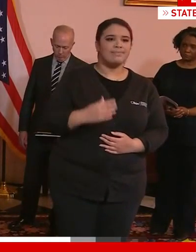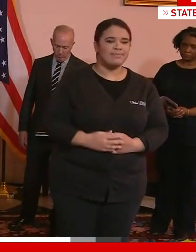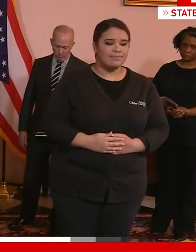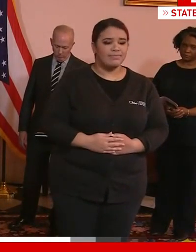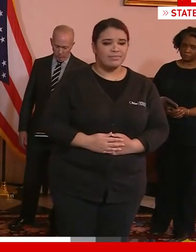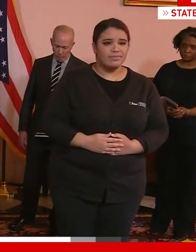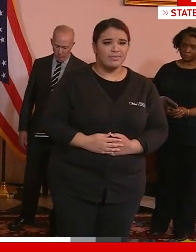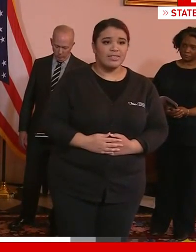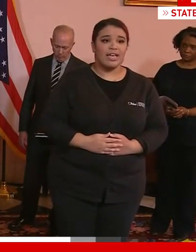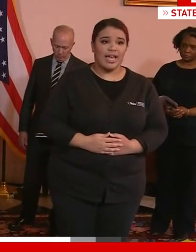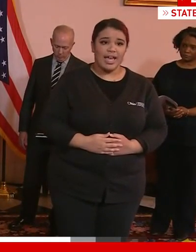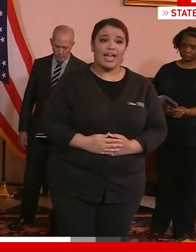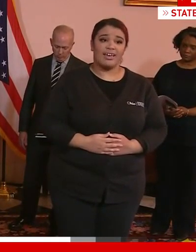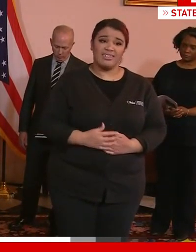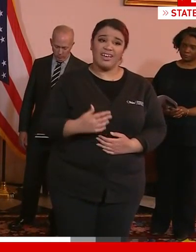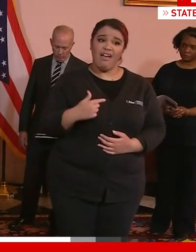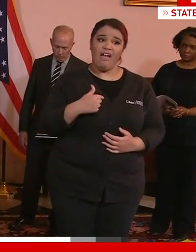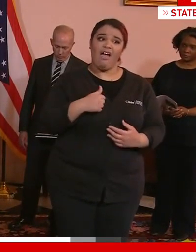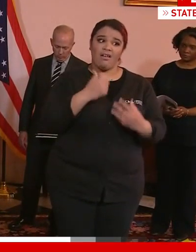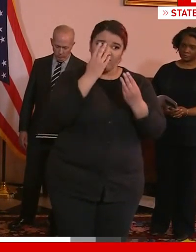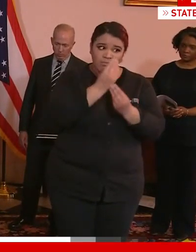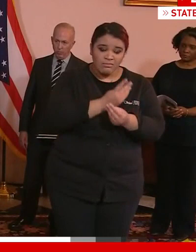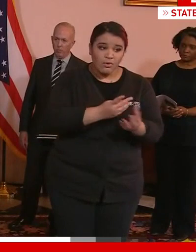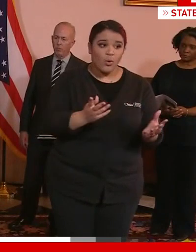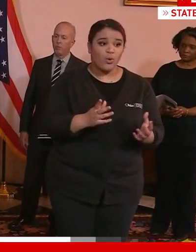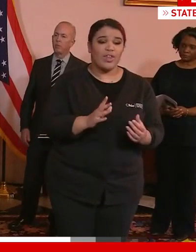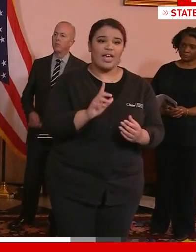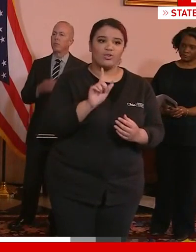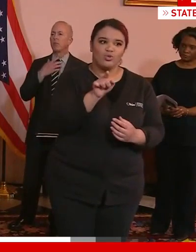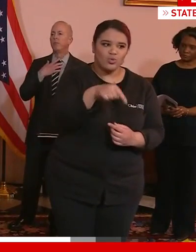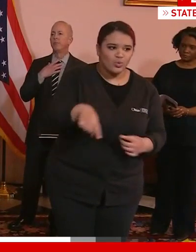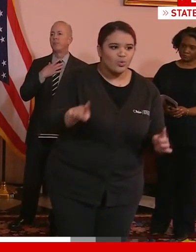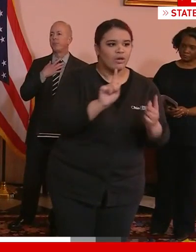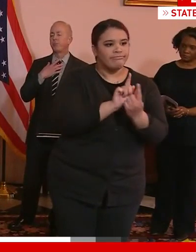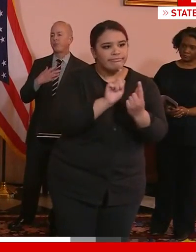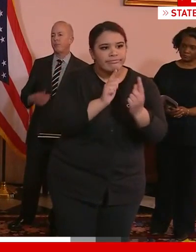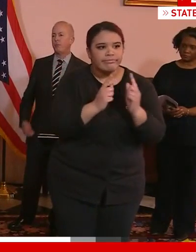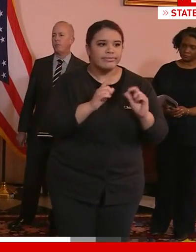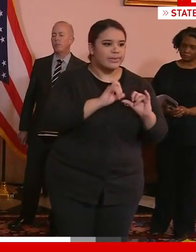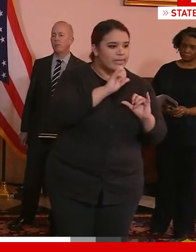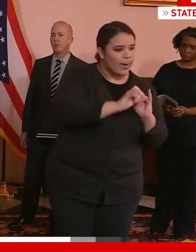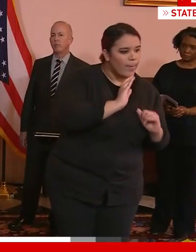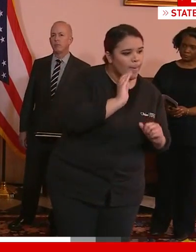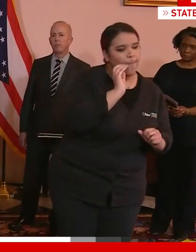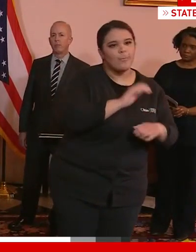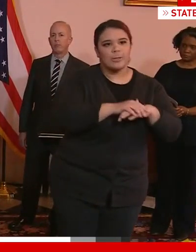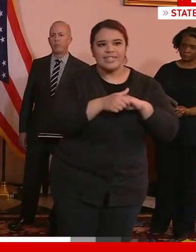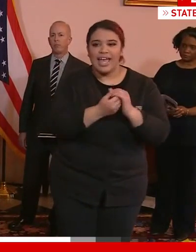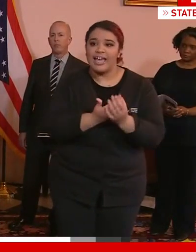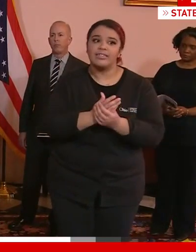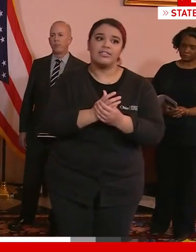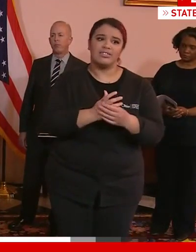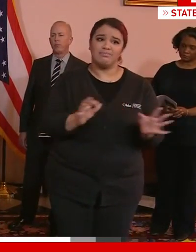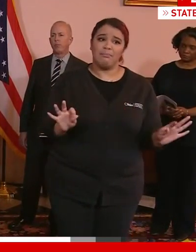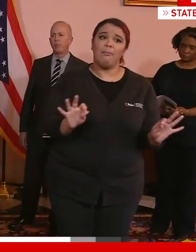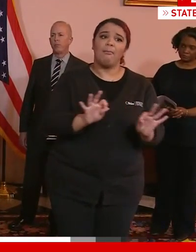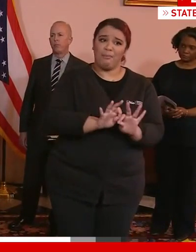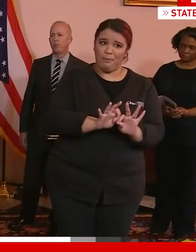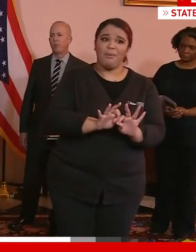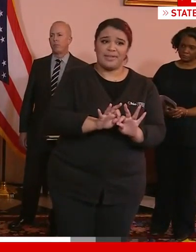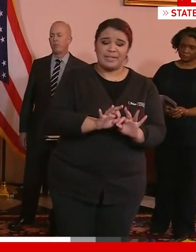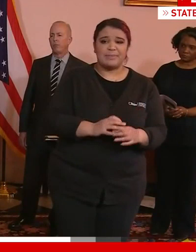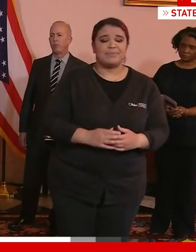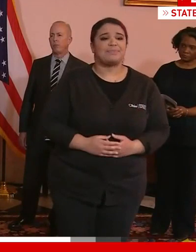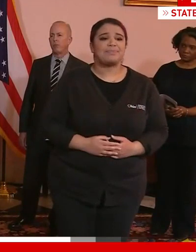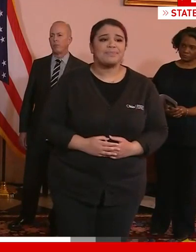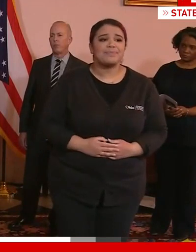that what you're doing is really making a difference. So it's very important to say that there was an important study